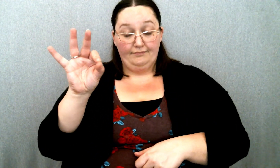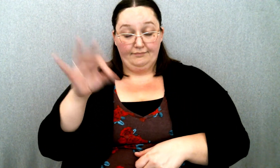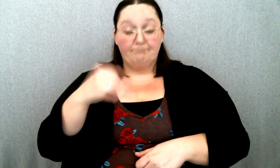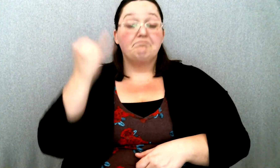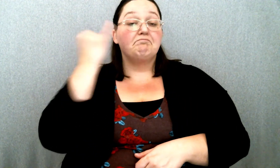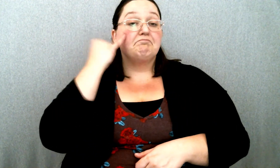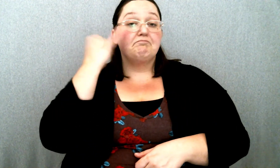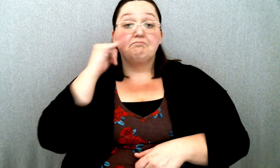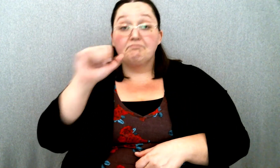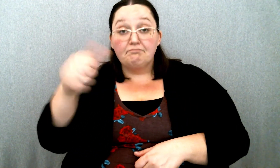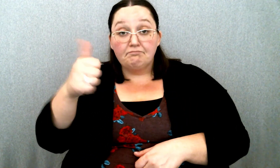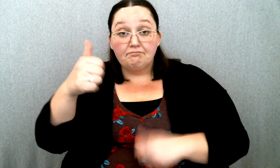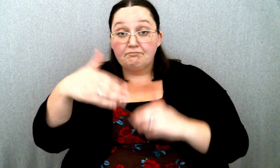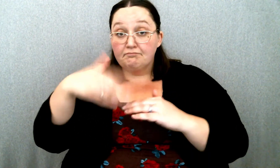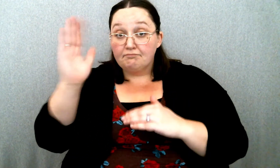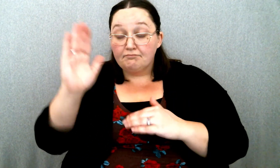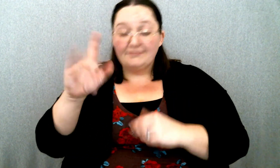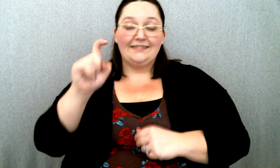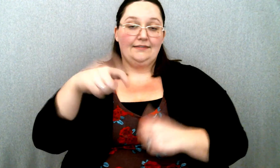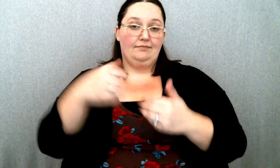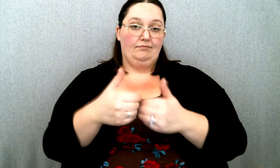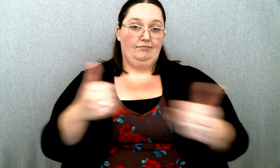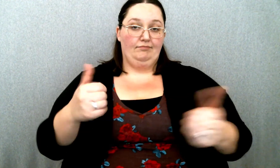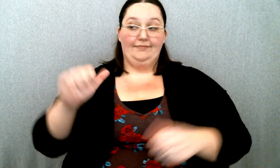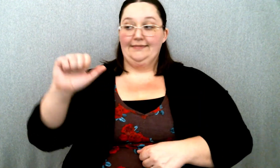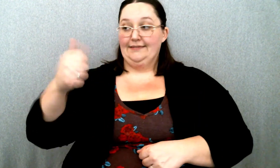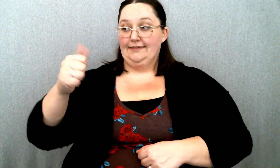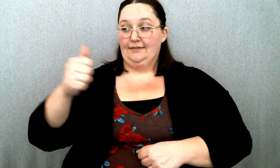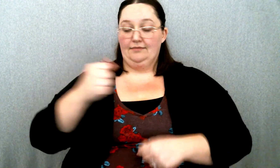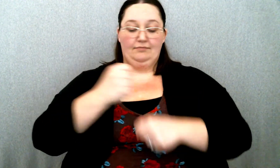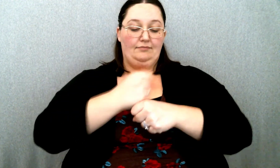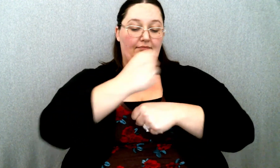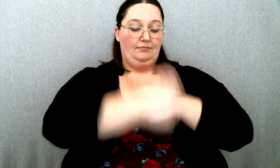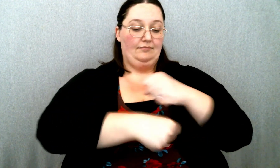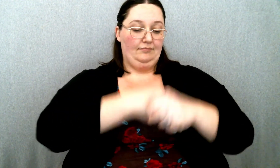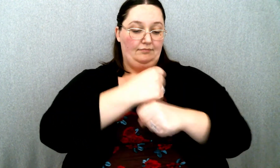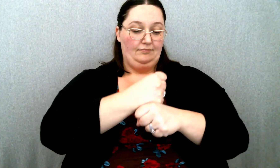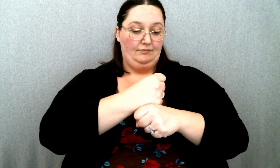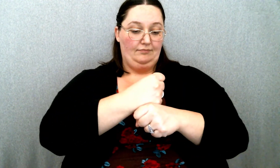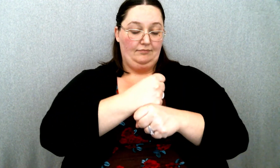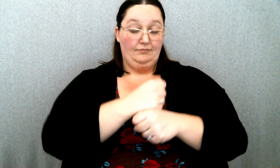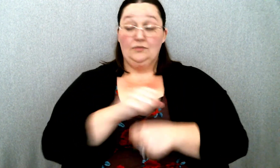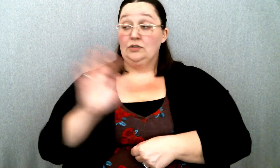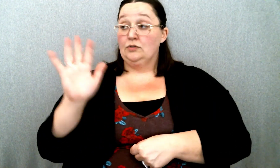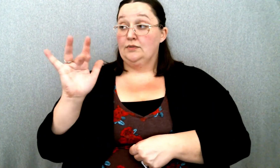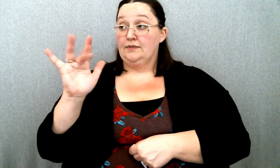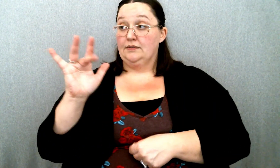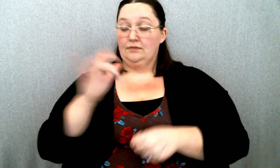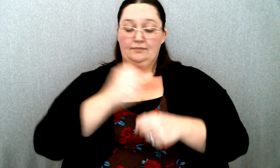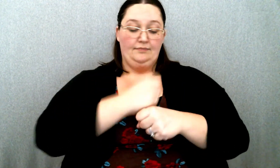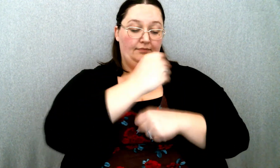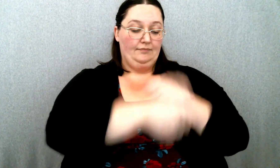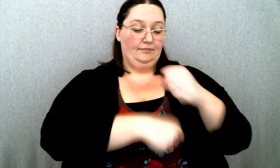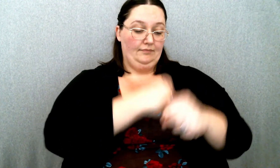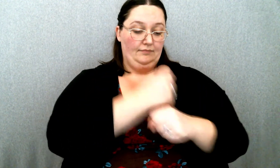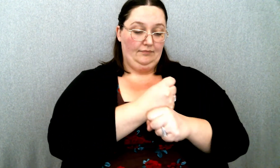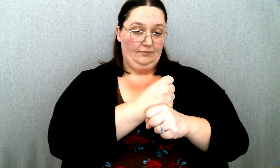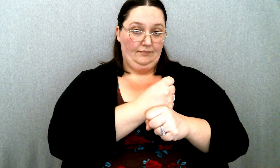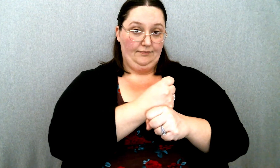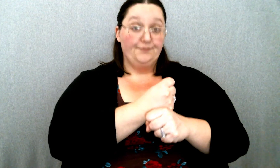numbers 1 through 9, like 9 years. 10 and above, same with week and month. right? You're going to separate it. 25